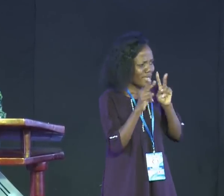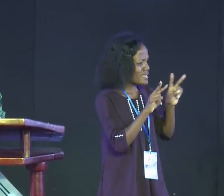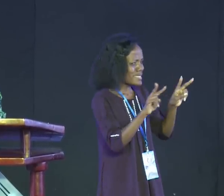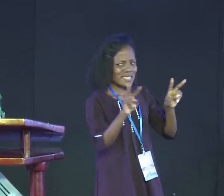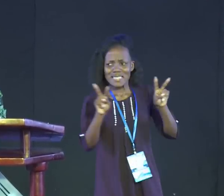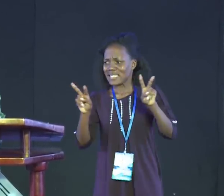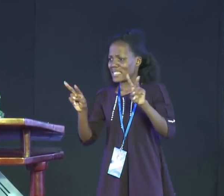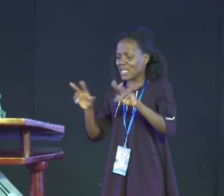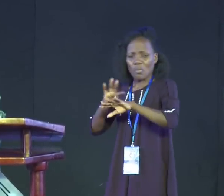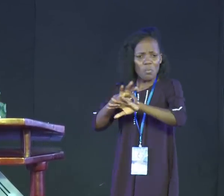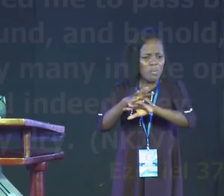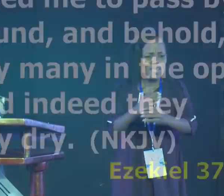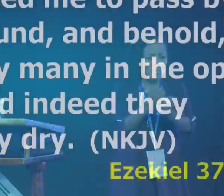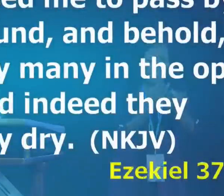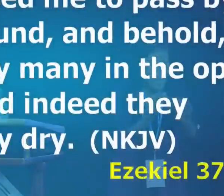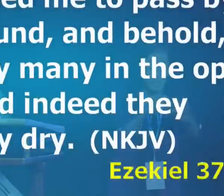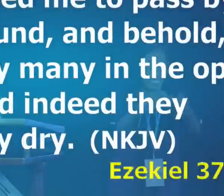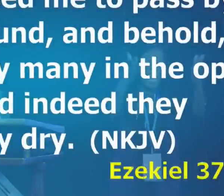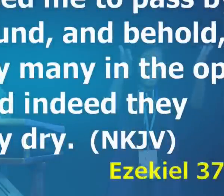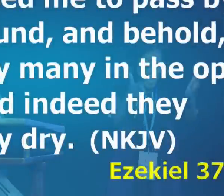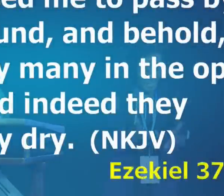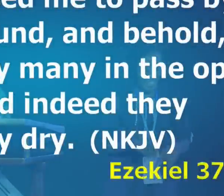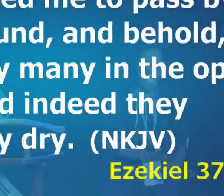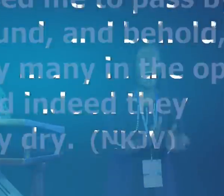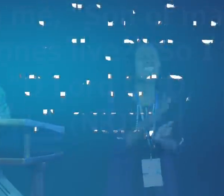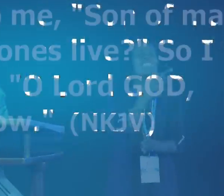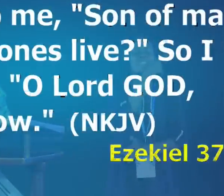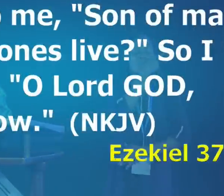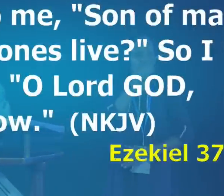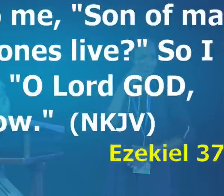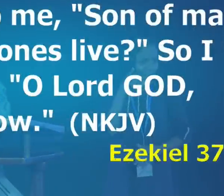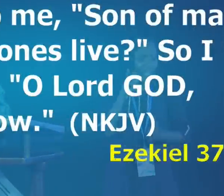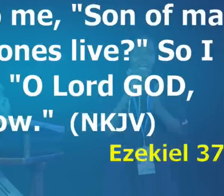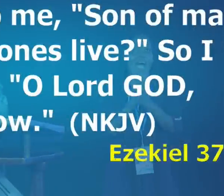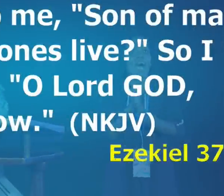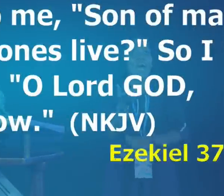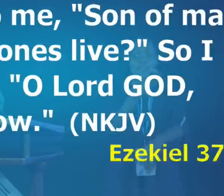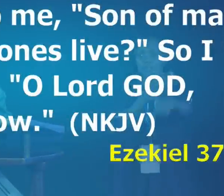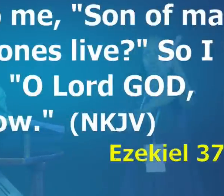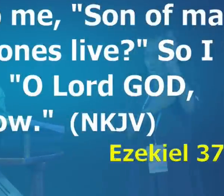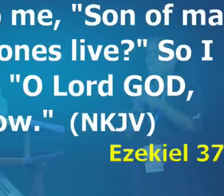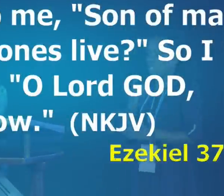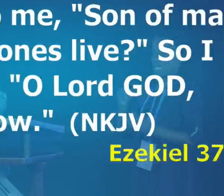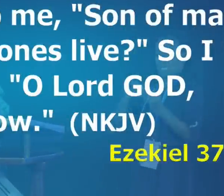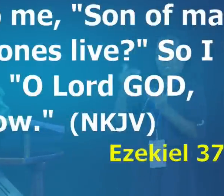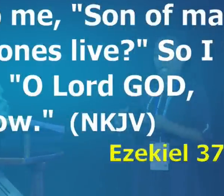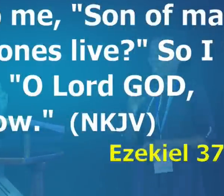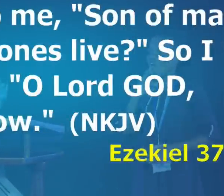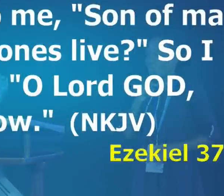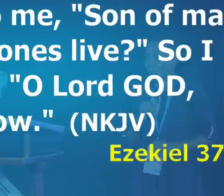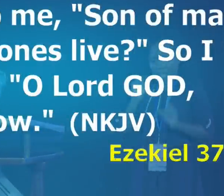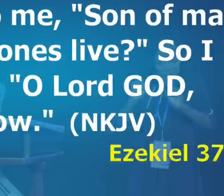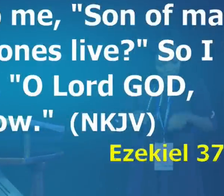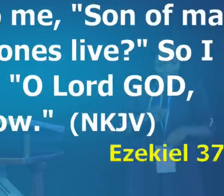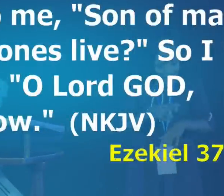valley, and indeed they were very dry. And he said to me, "Son of man, can these